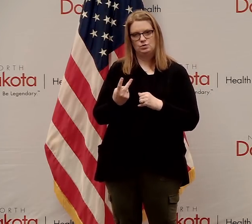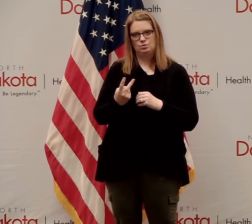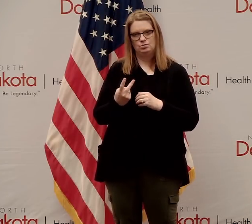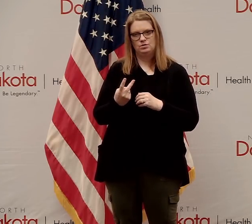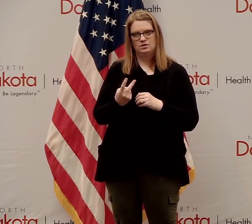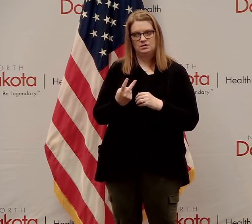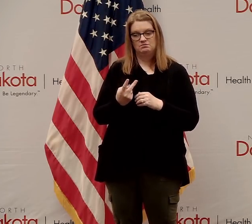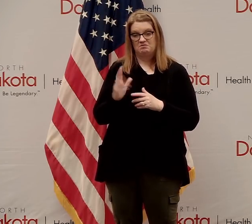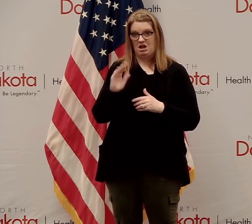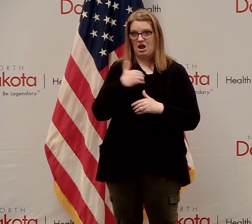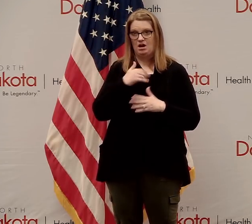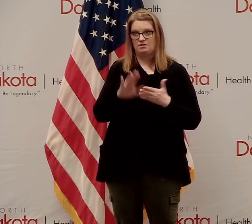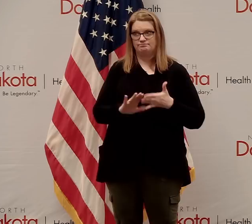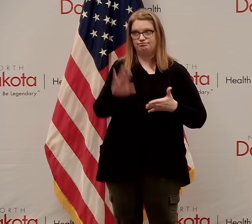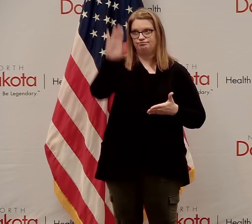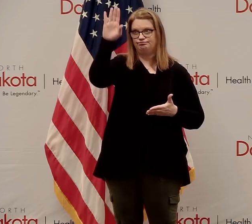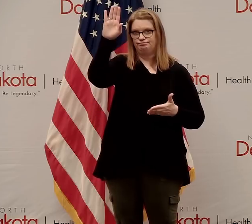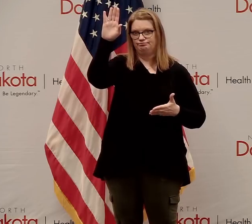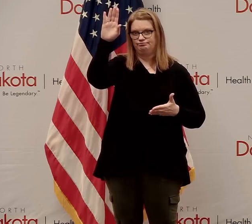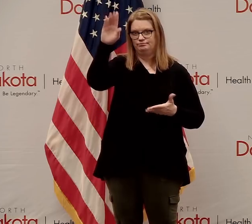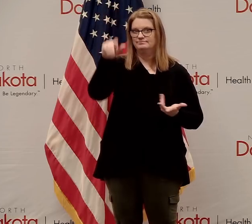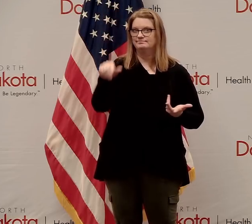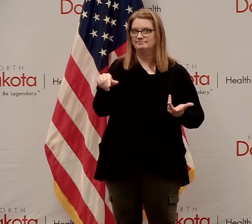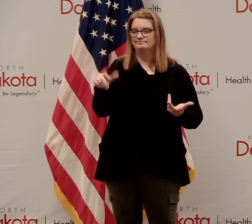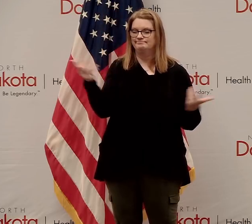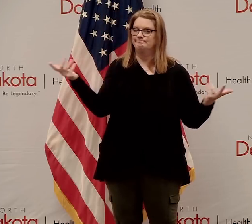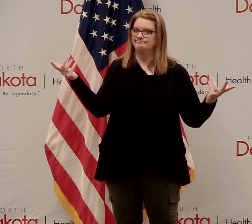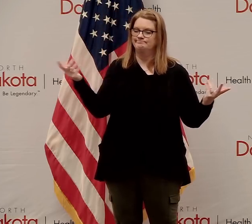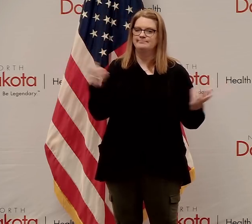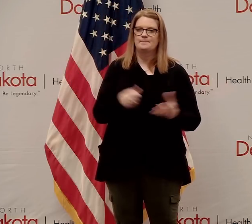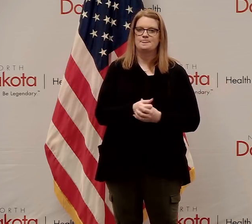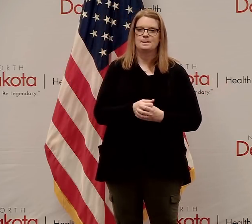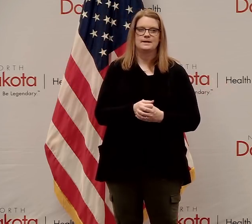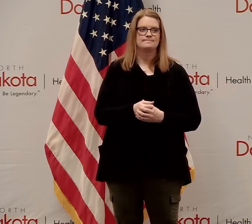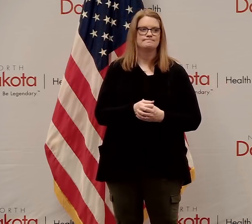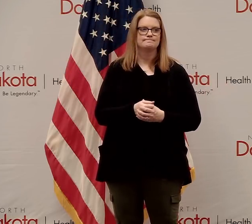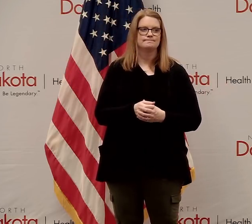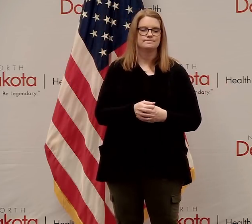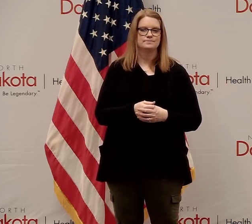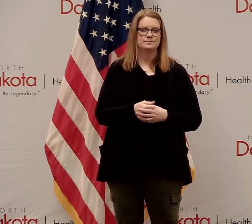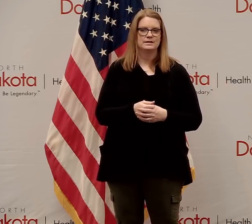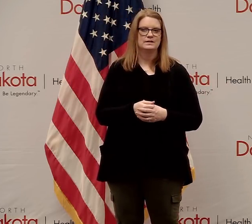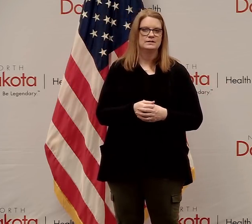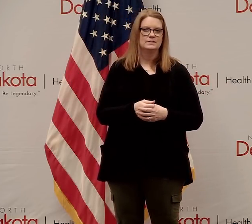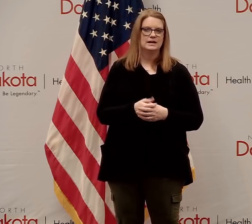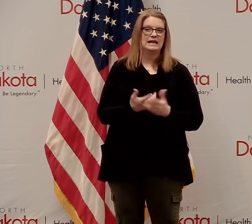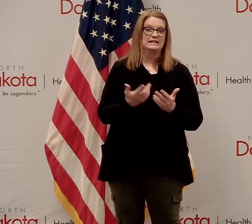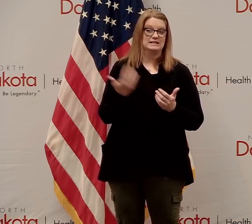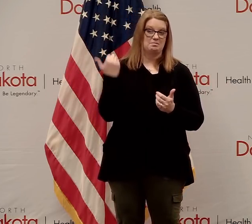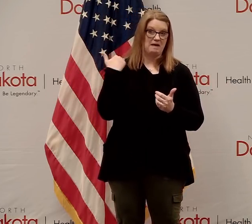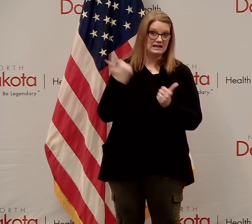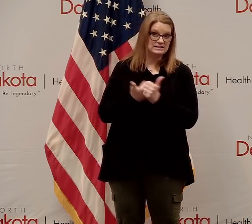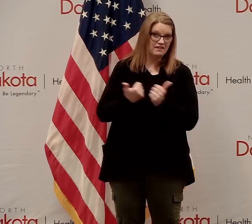different direction, which is up, and so as I've avoided in the past,